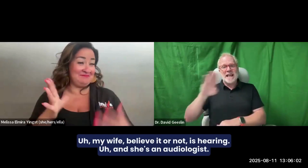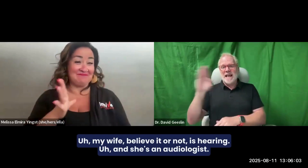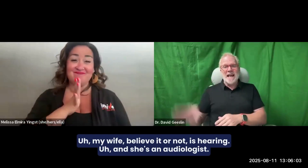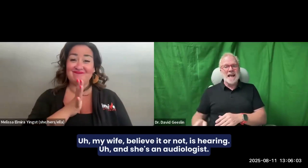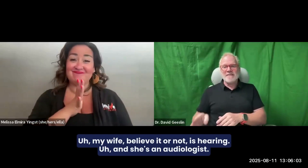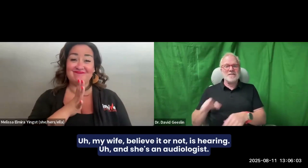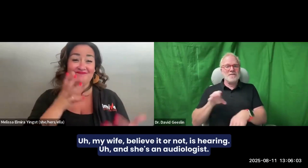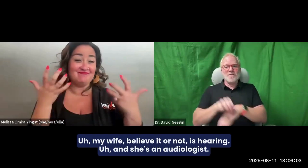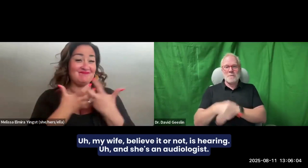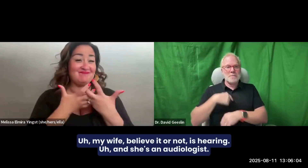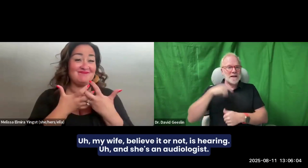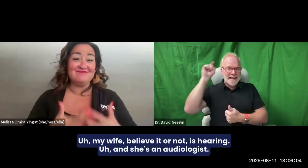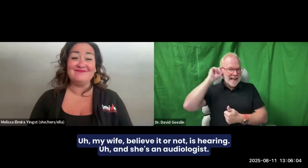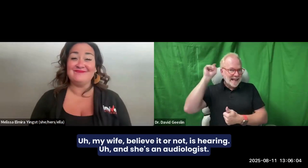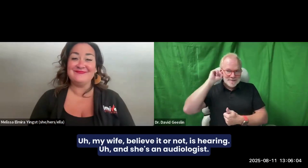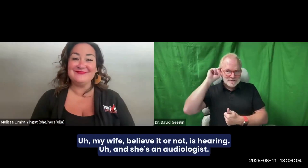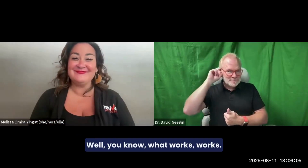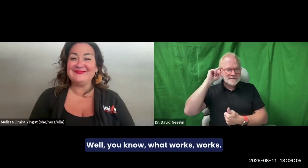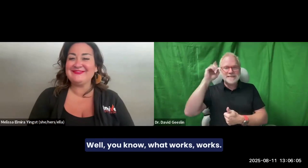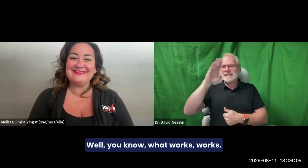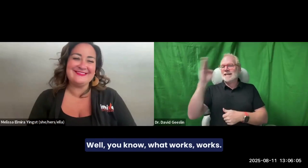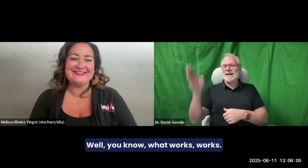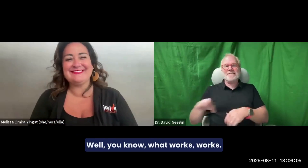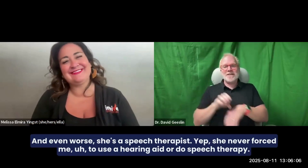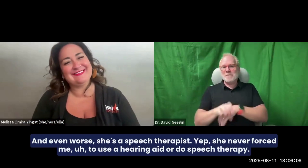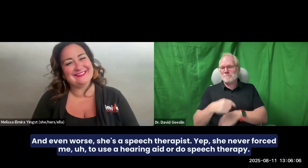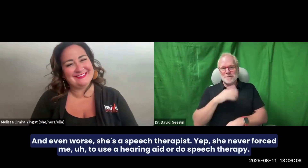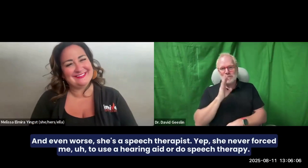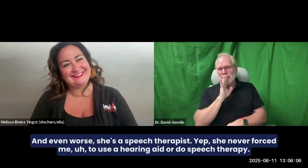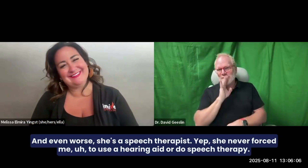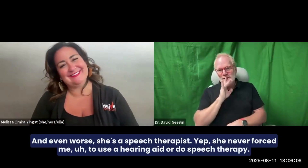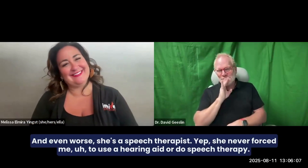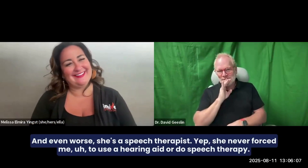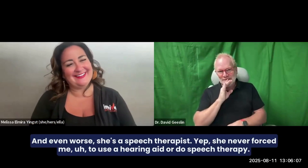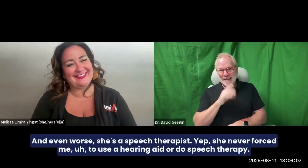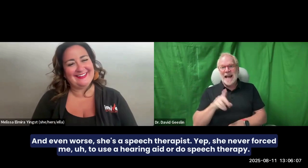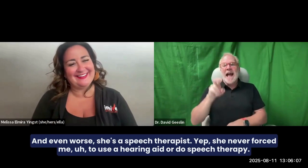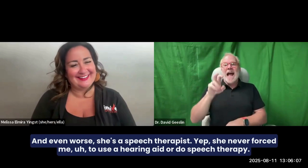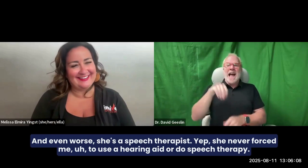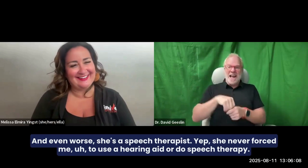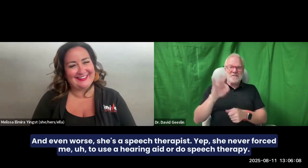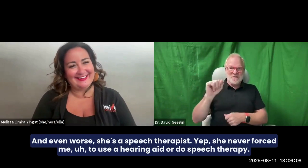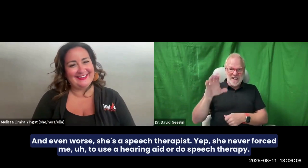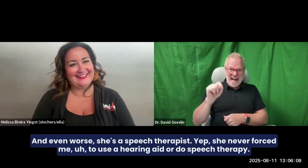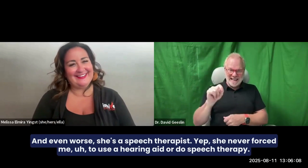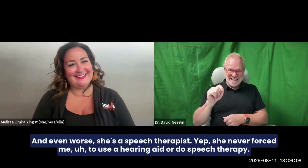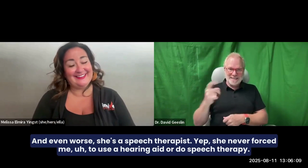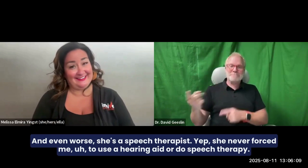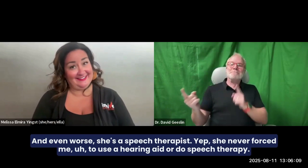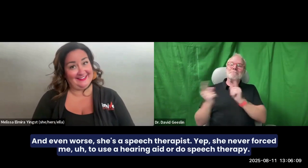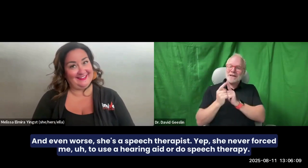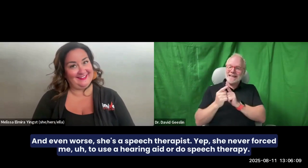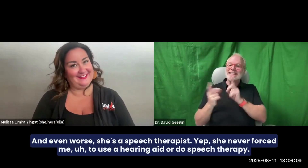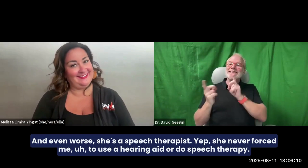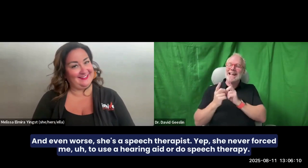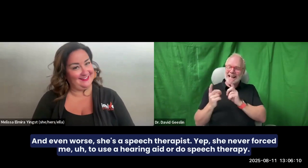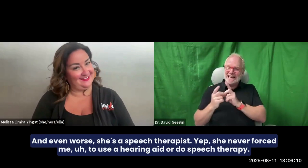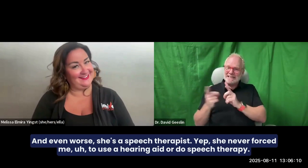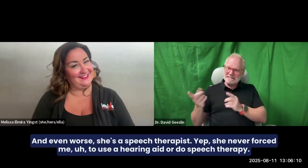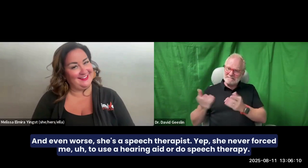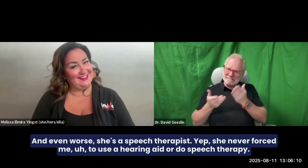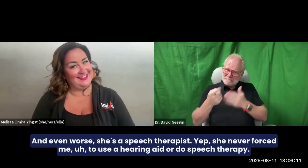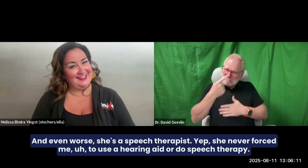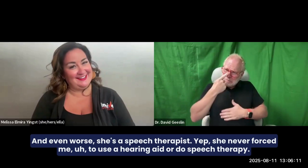even worse, she's a speech therapist. Well, you know, what works, works. Yep, she never forced me to